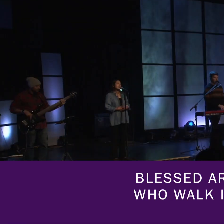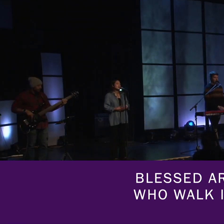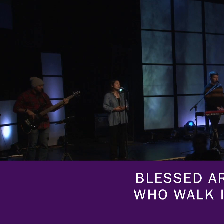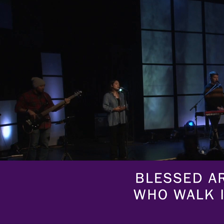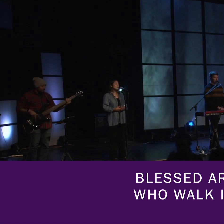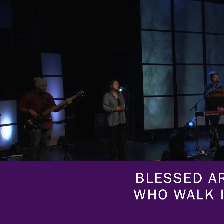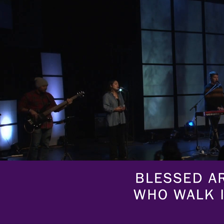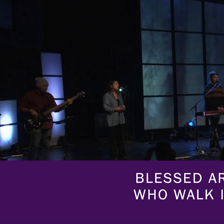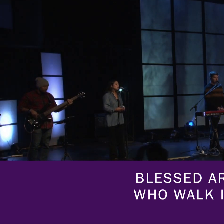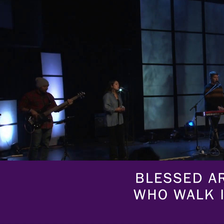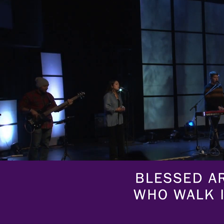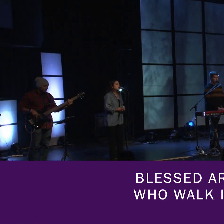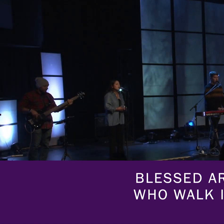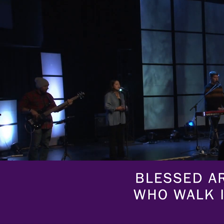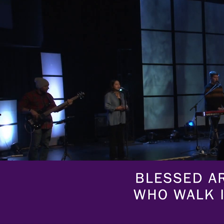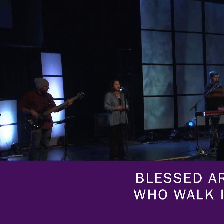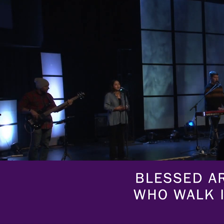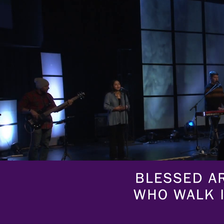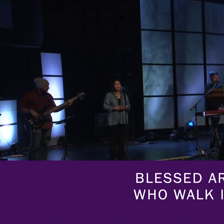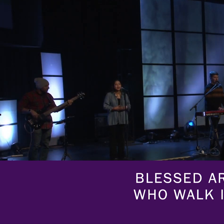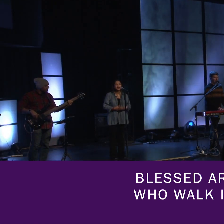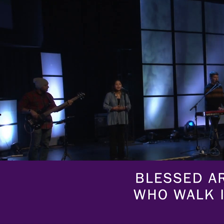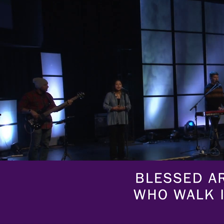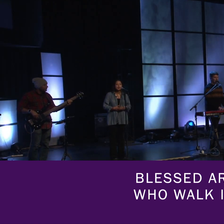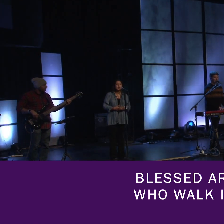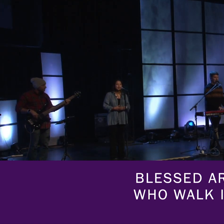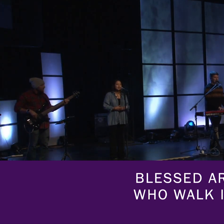Blessed are the ones who walk in